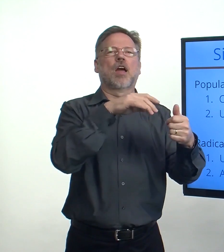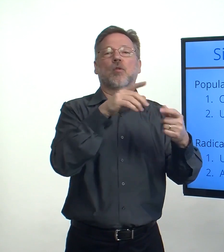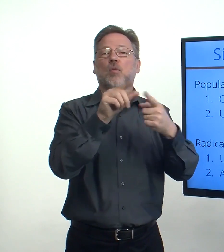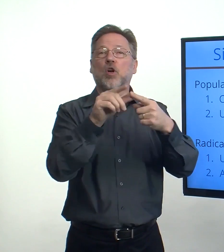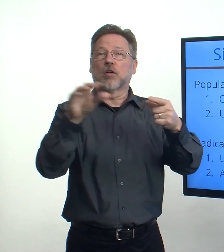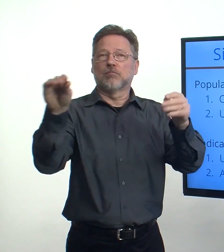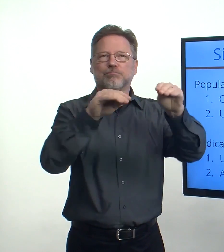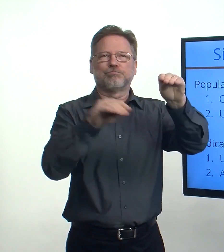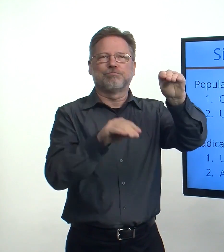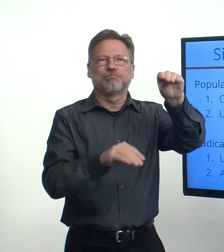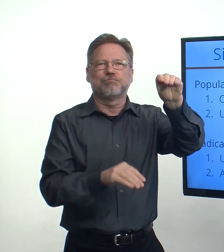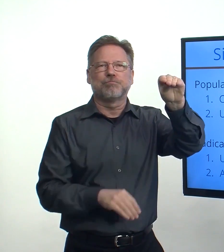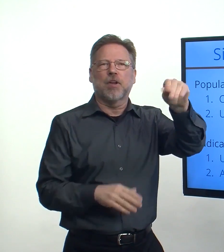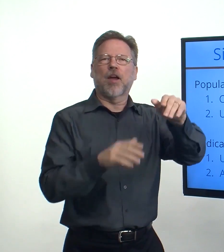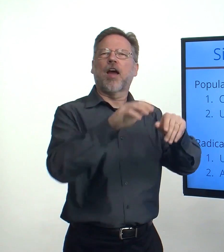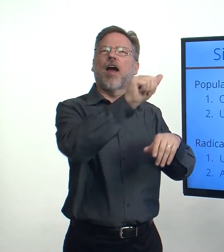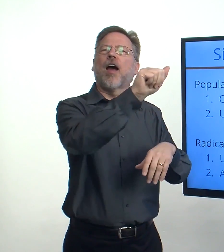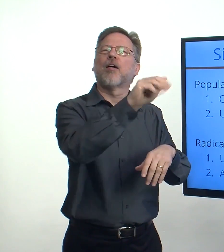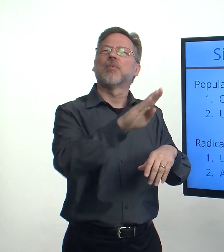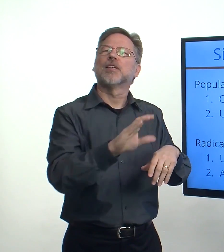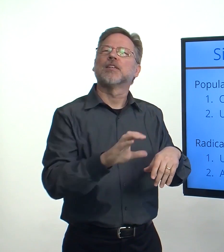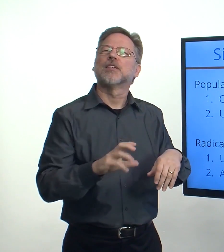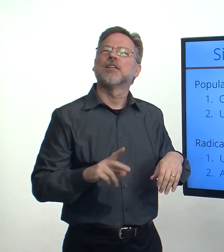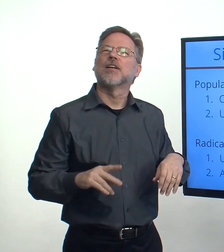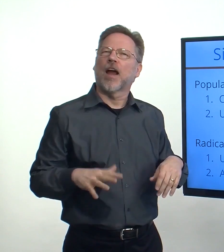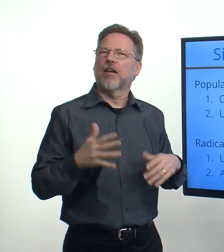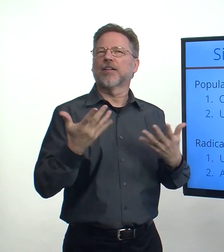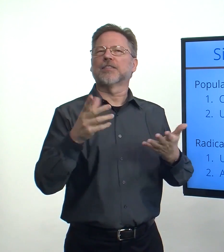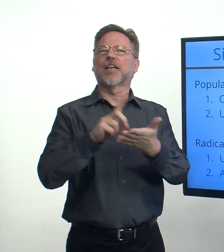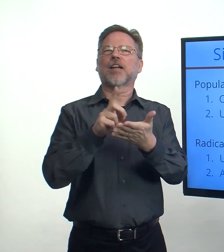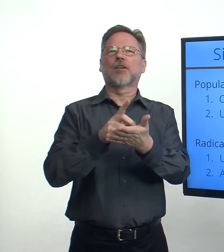This alphabetic organization is the same as what's used in other dictionaries.